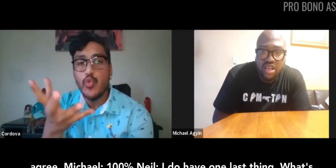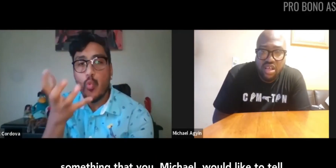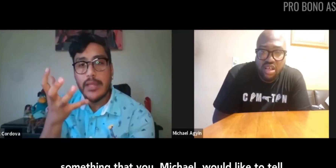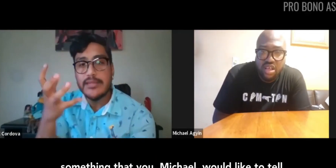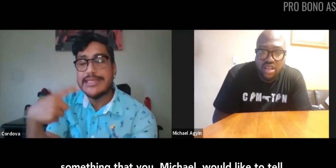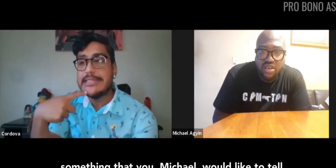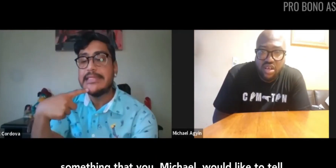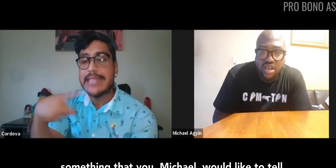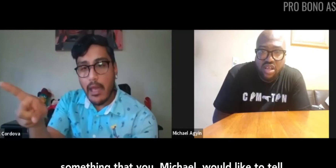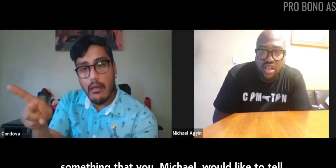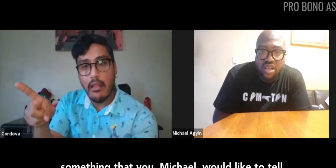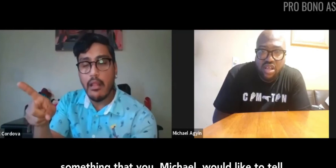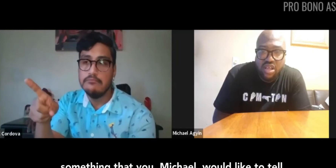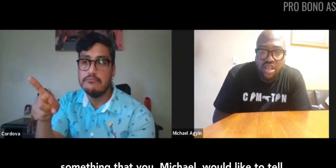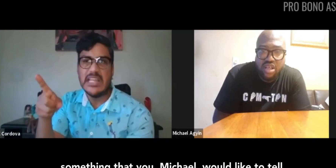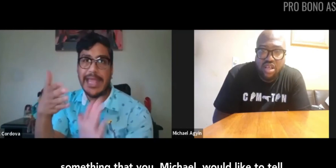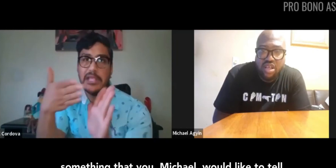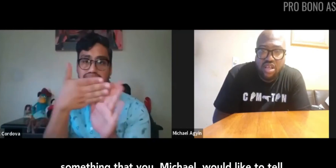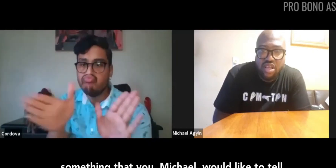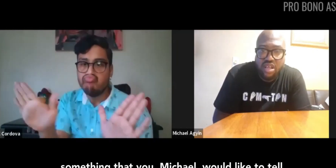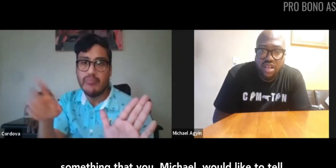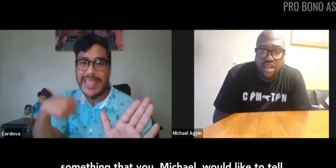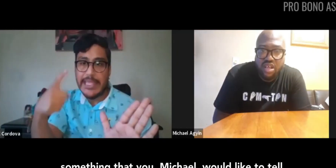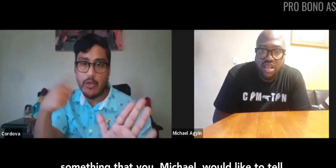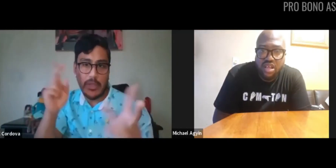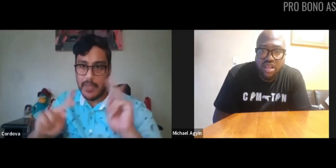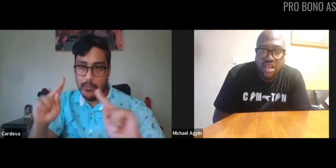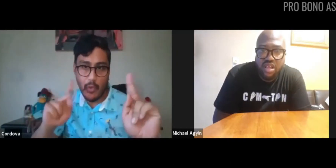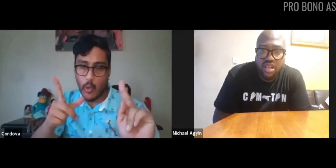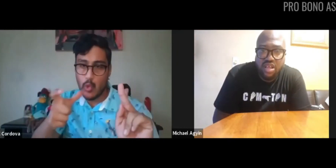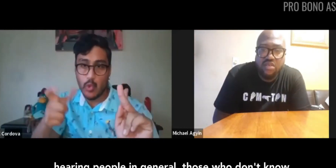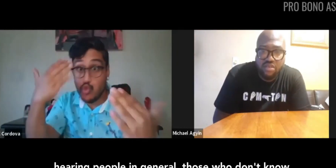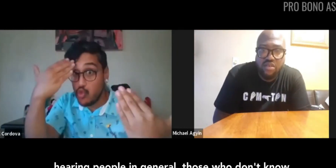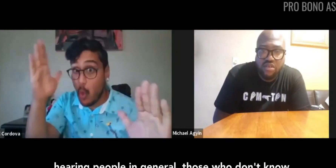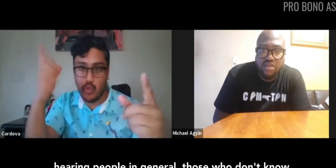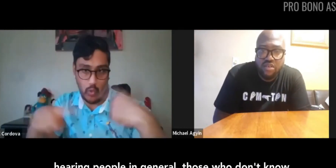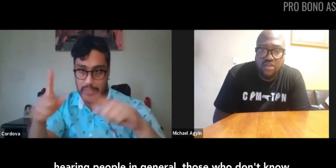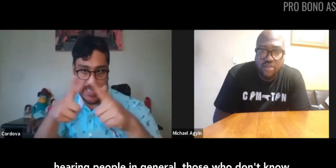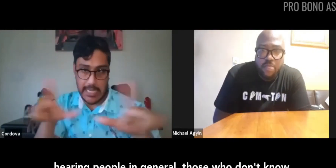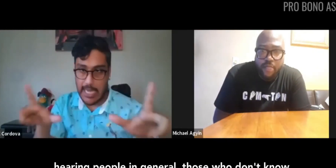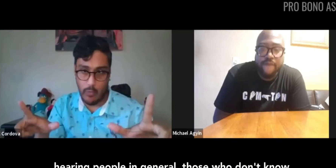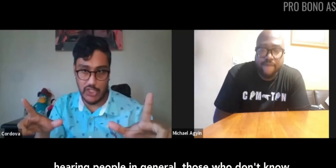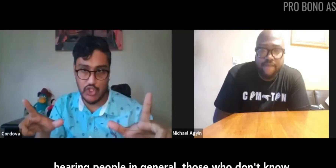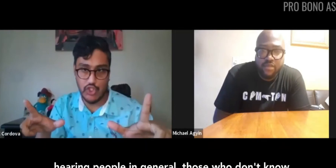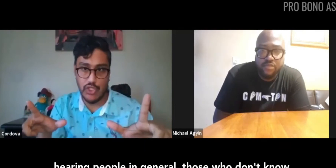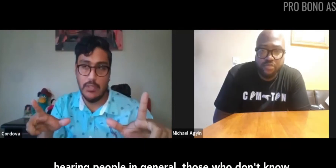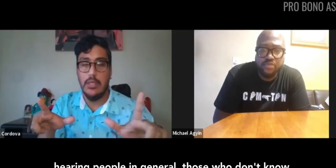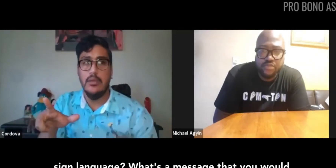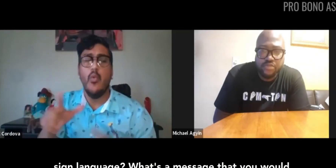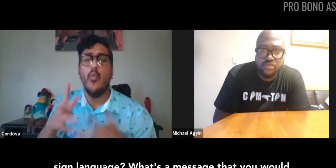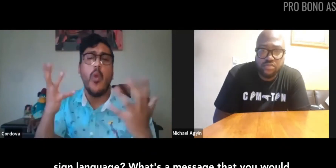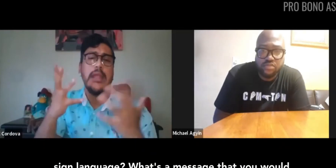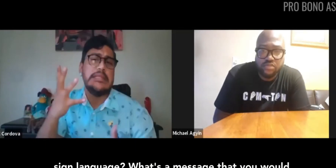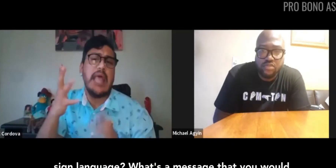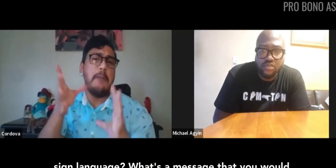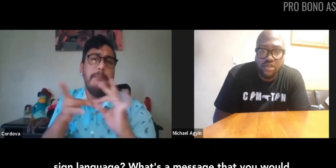What's something that you, Michael, would like to tell hearing people in general, those who don't know